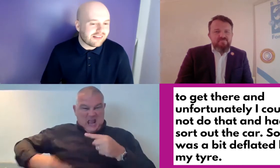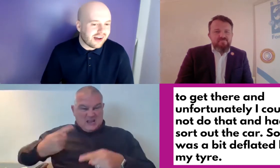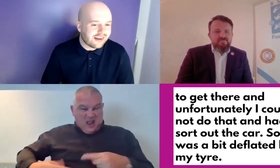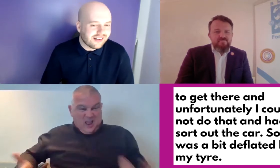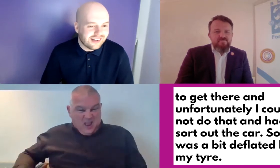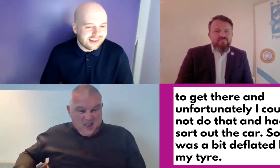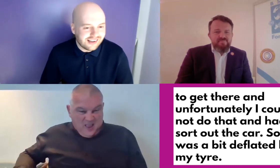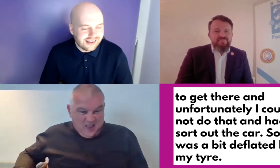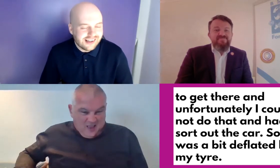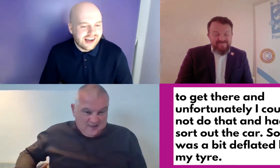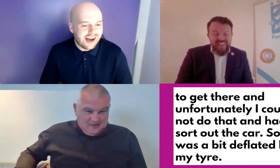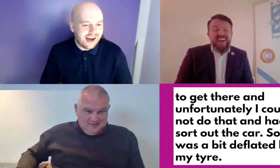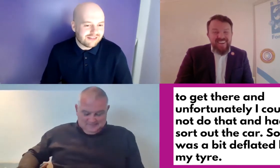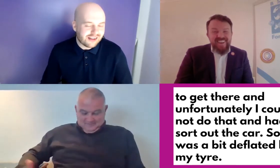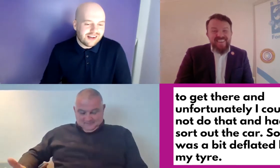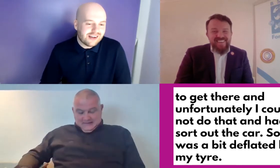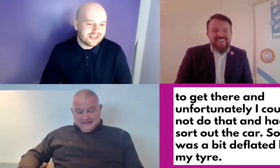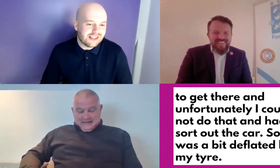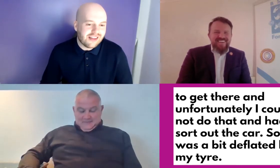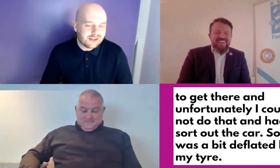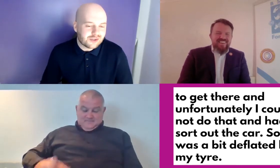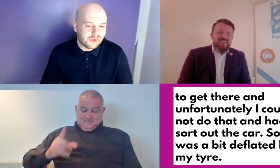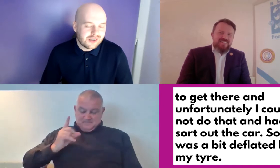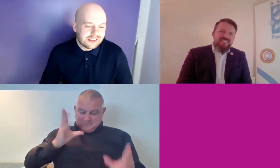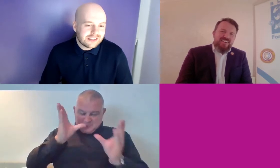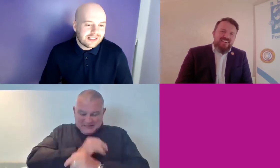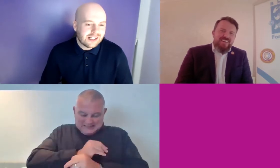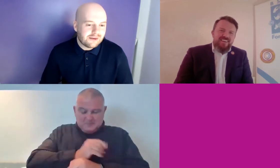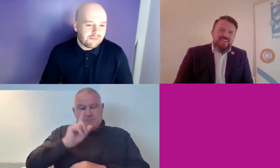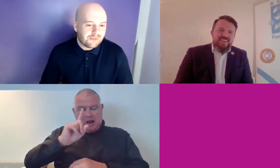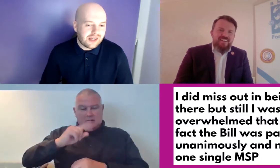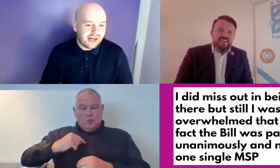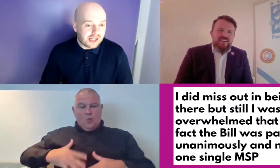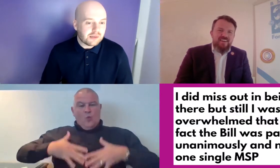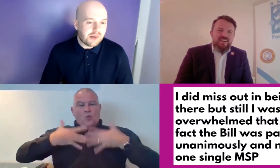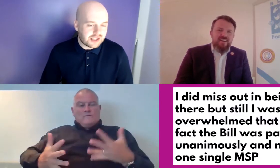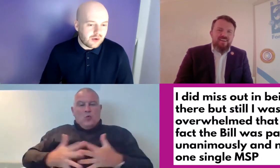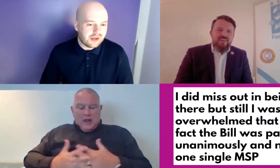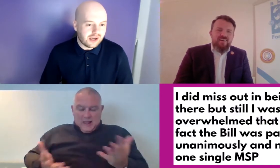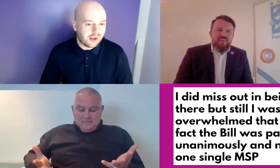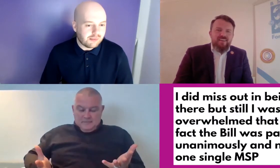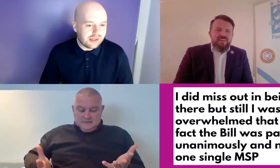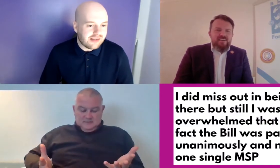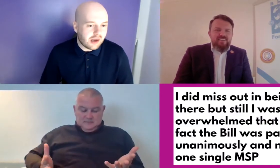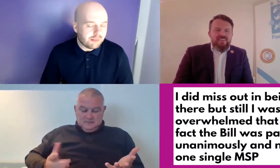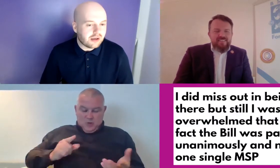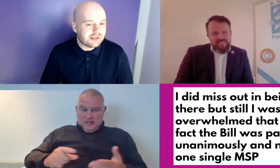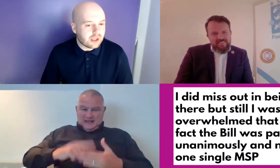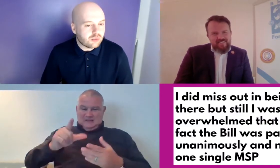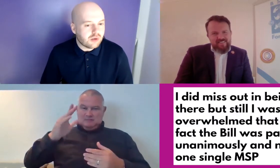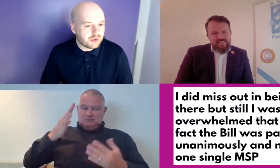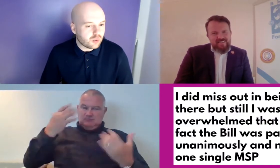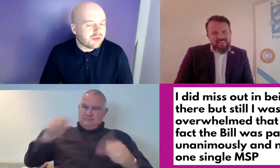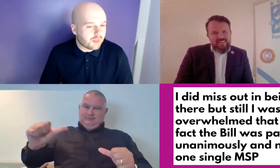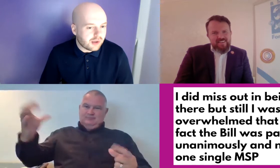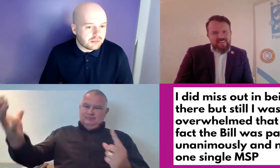my tyre, after seeing that. So I did miss out in being there, but still